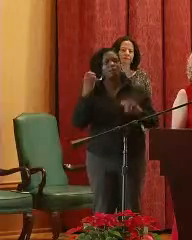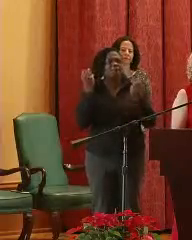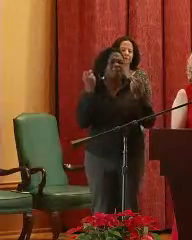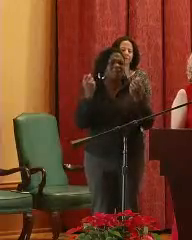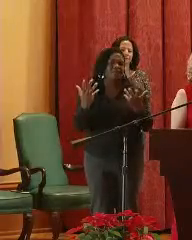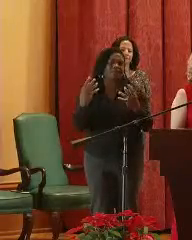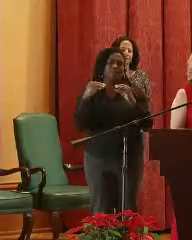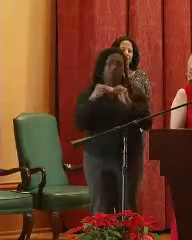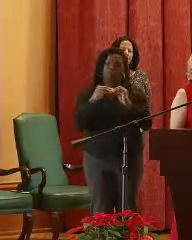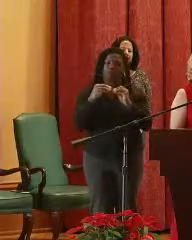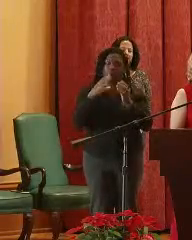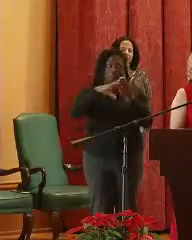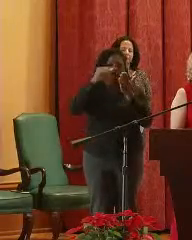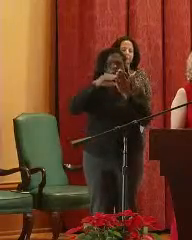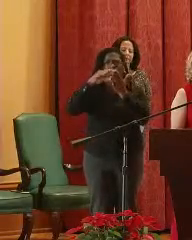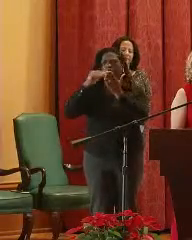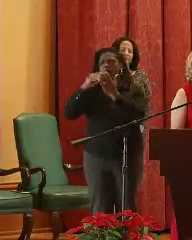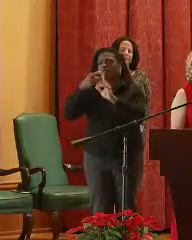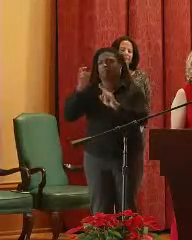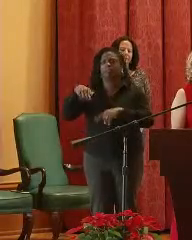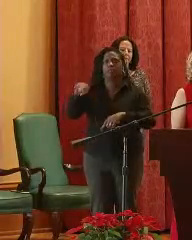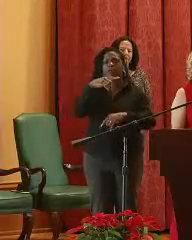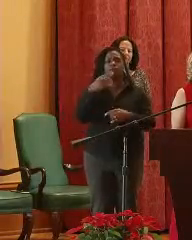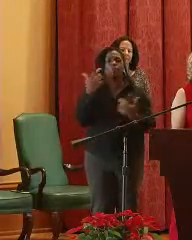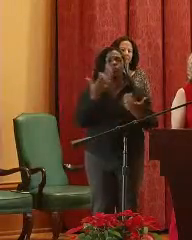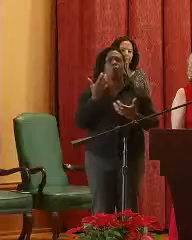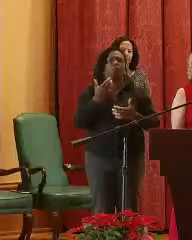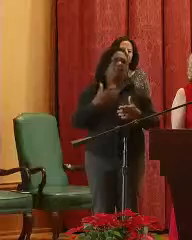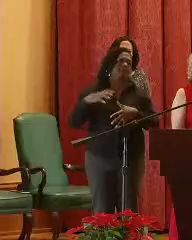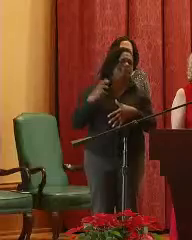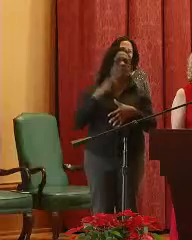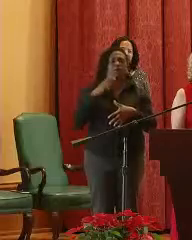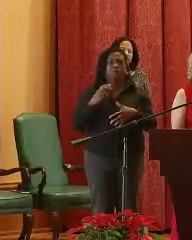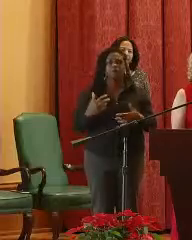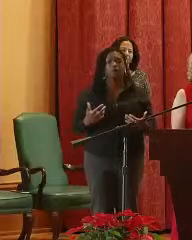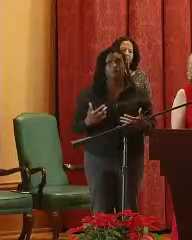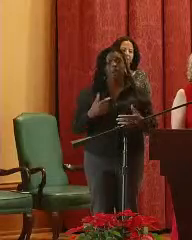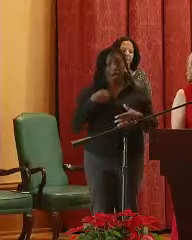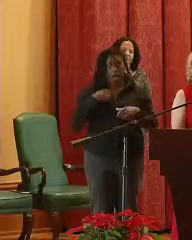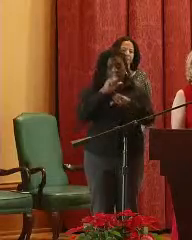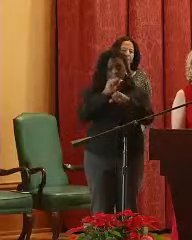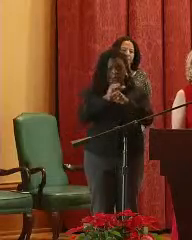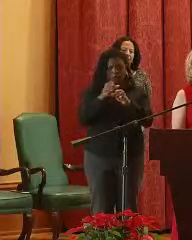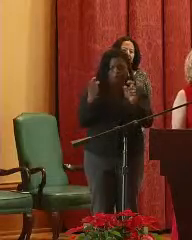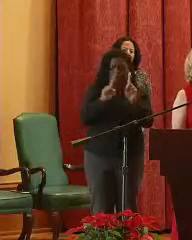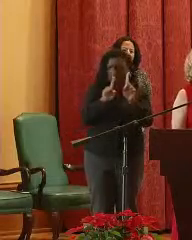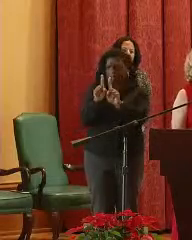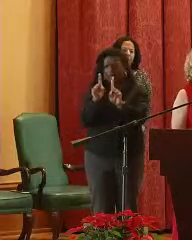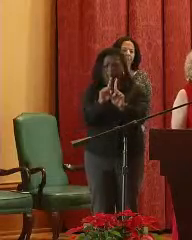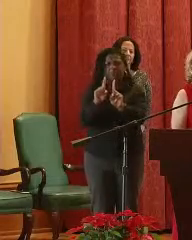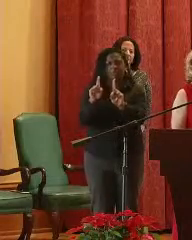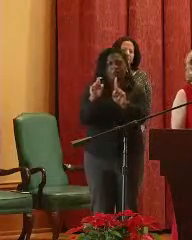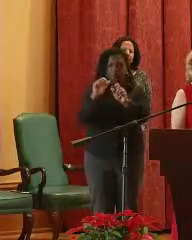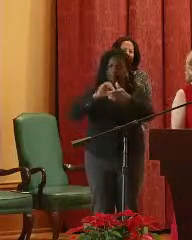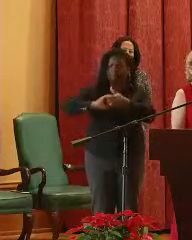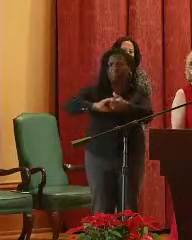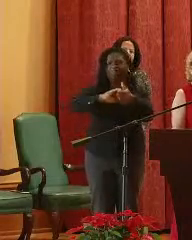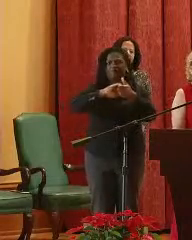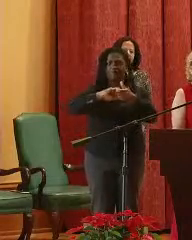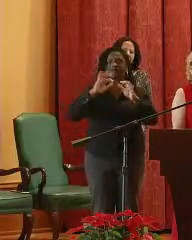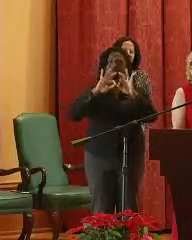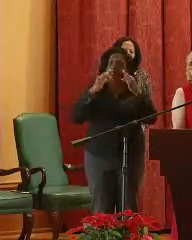more. I was especially blessed to work alongside so many wonderful advocates who were family members like